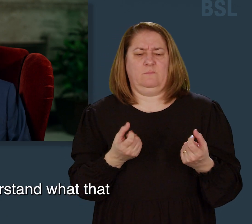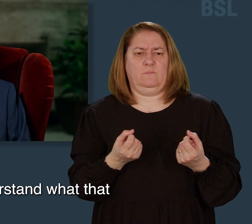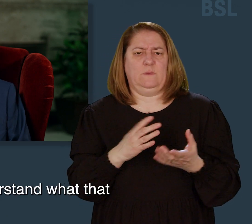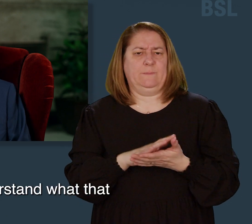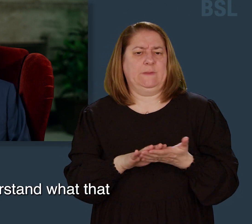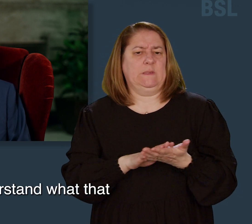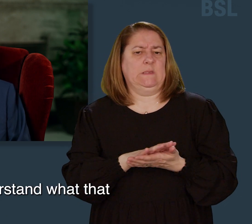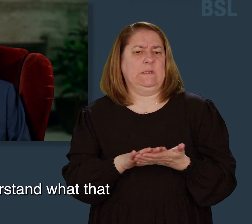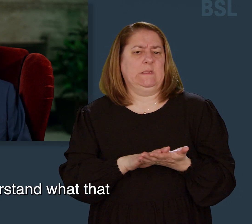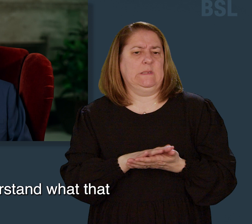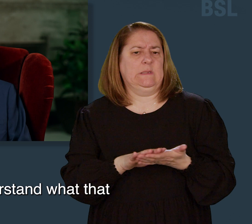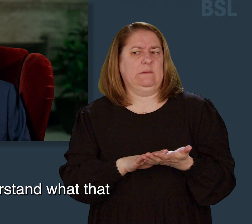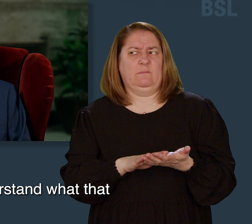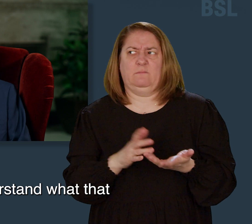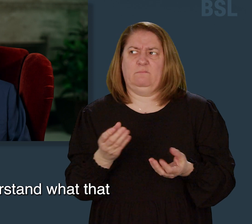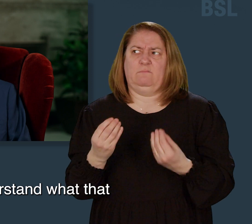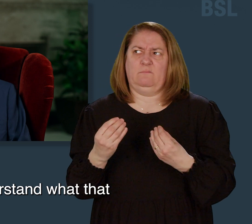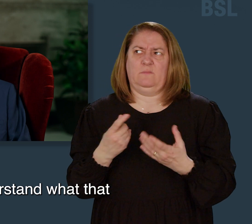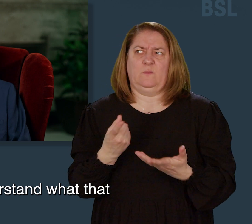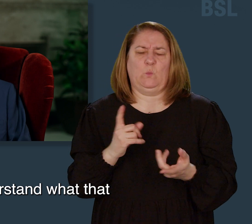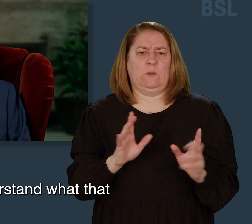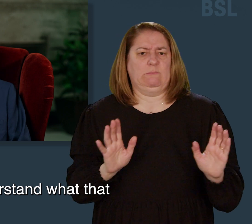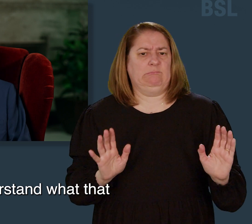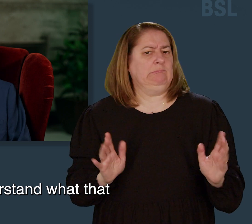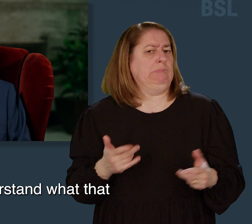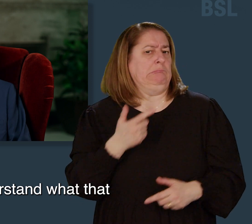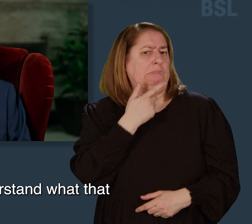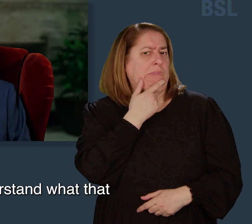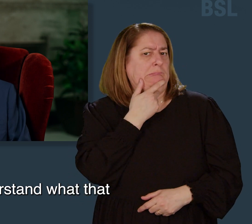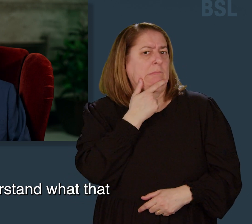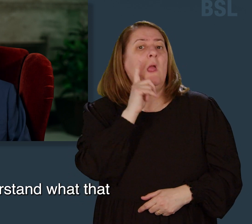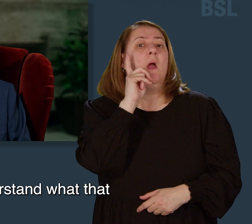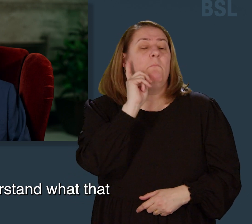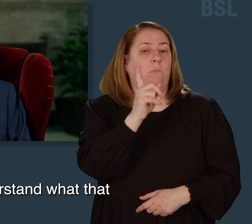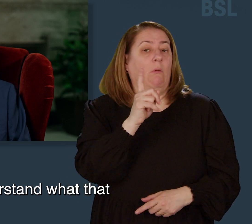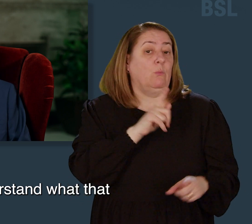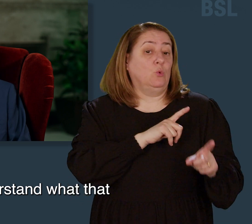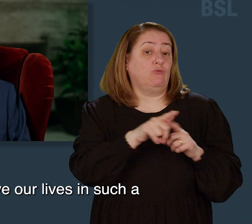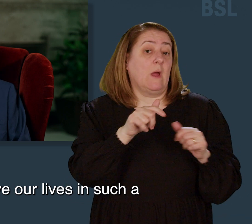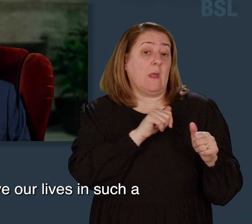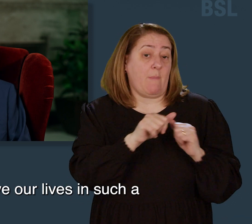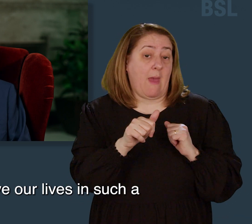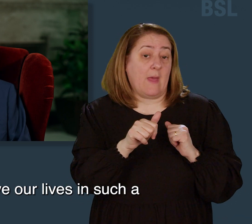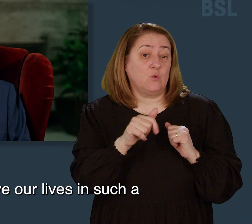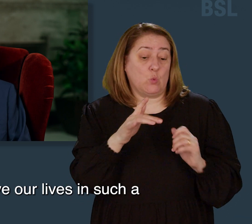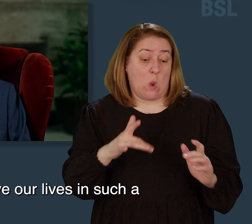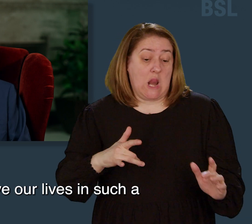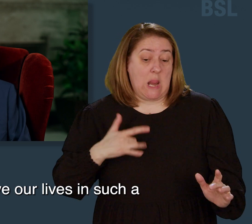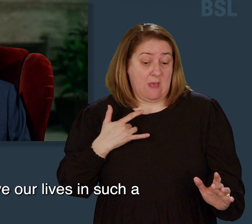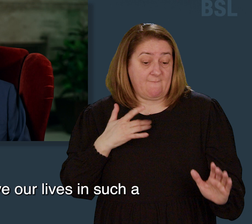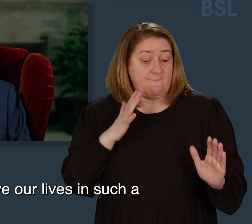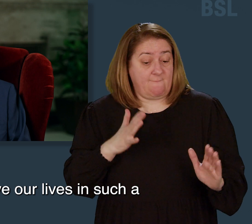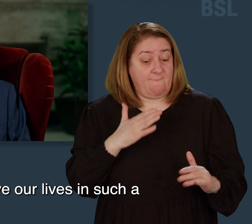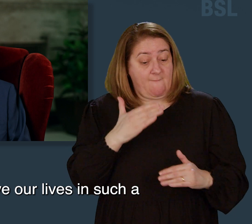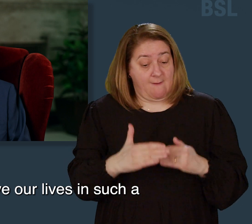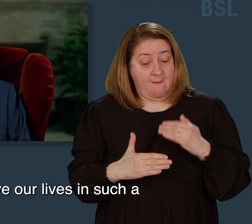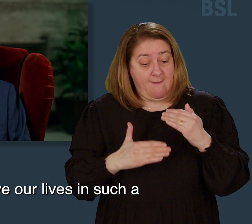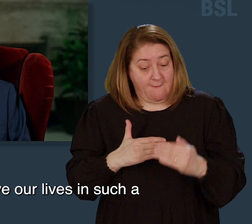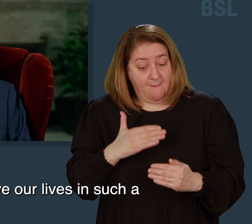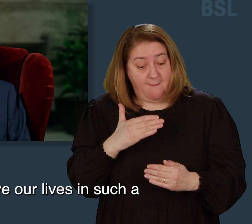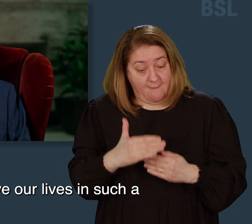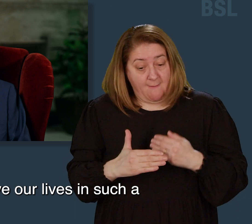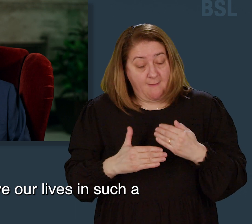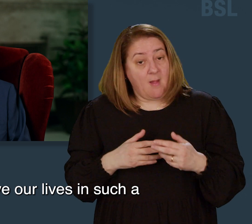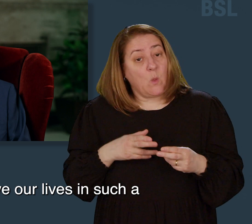Initially, we did not understand what that counsel meant for us, but we did our best to live our